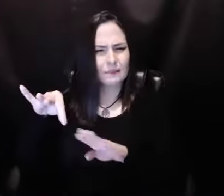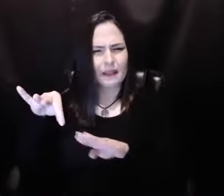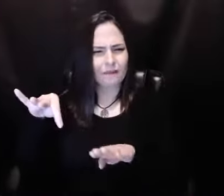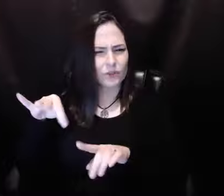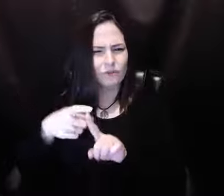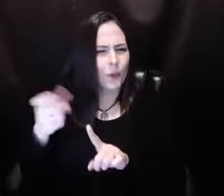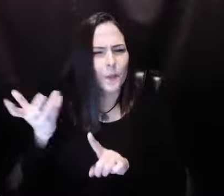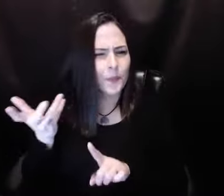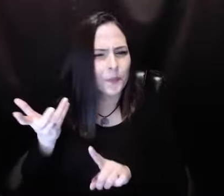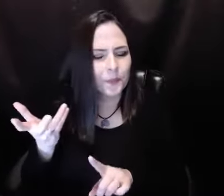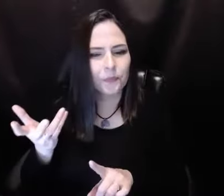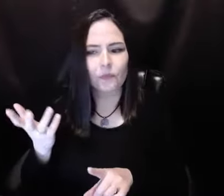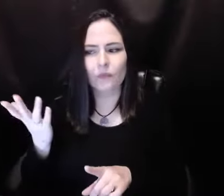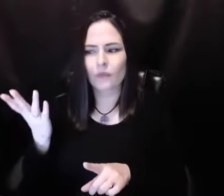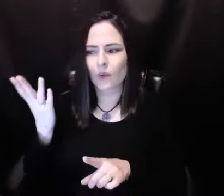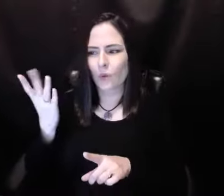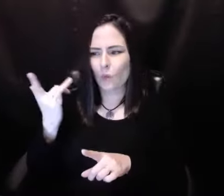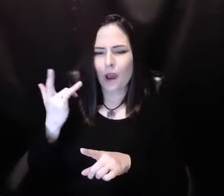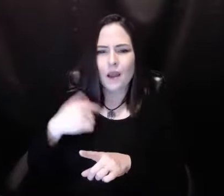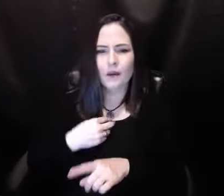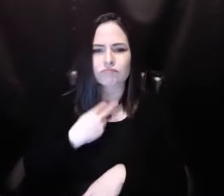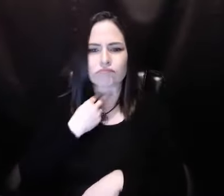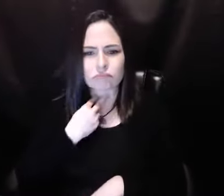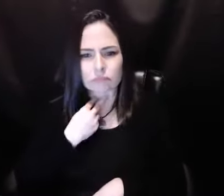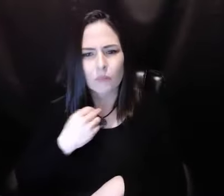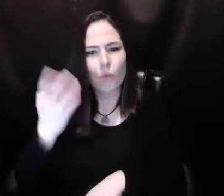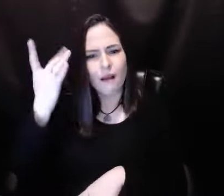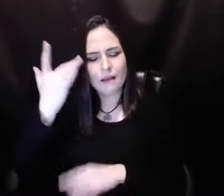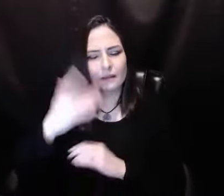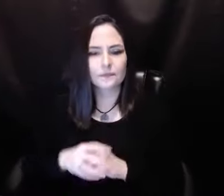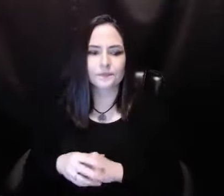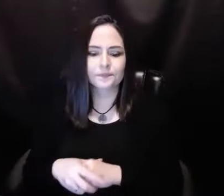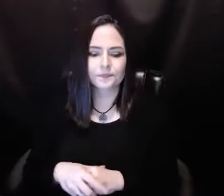what is it that this behavior comes from? What holds me back?